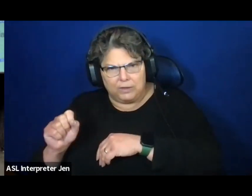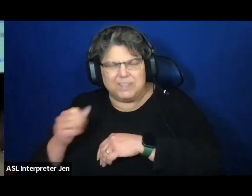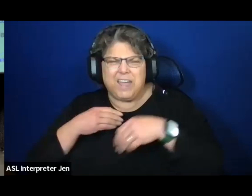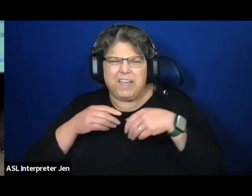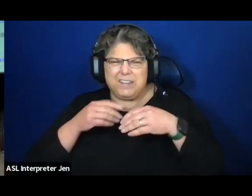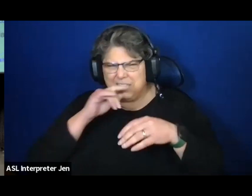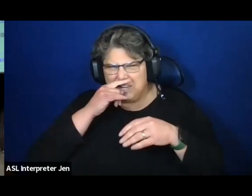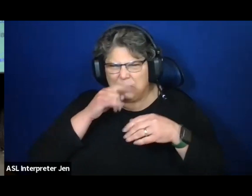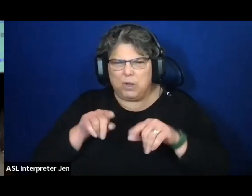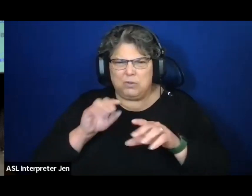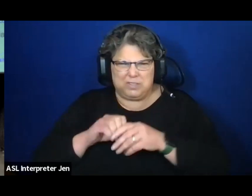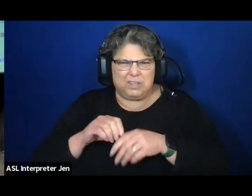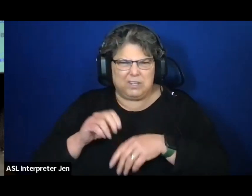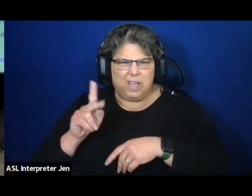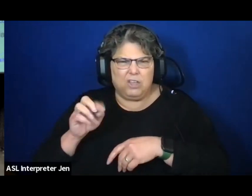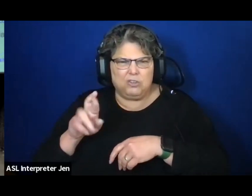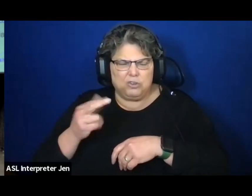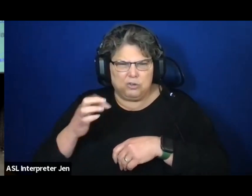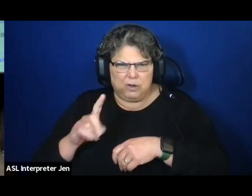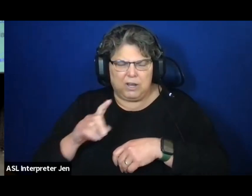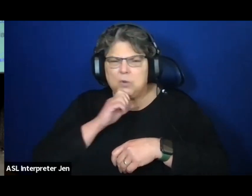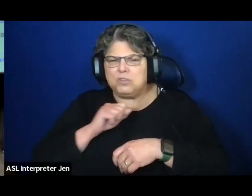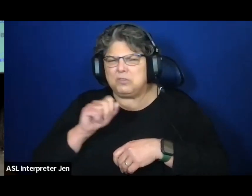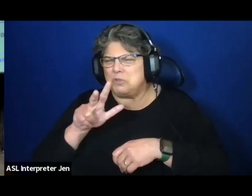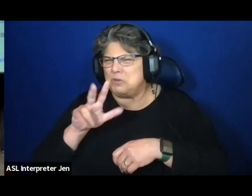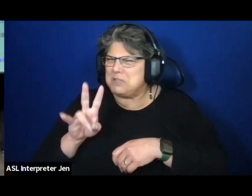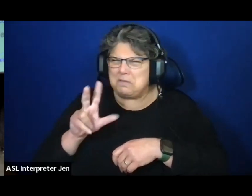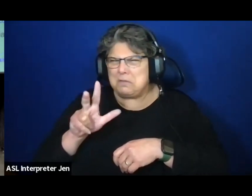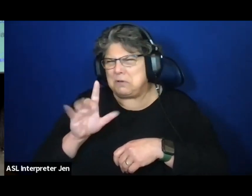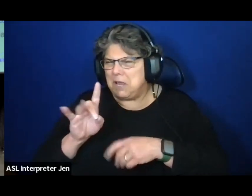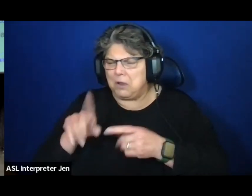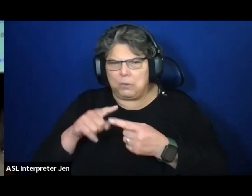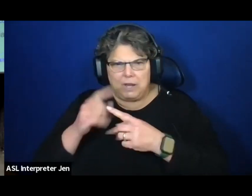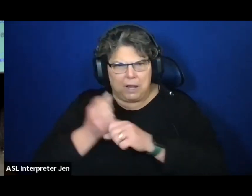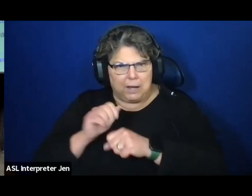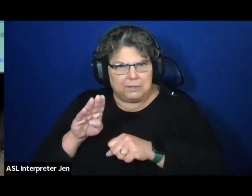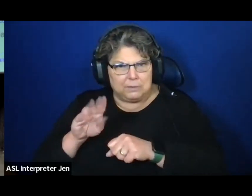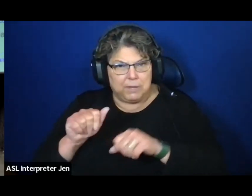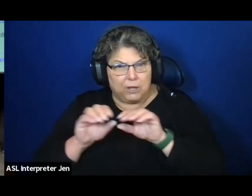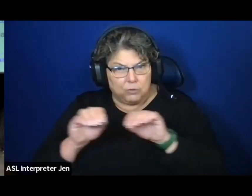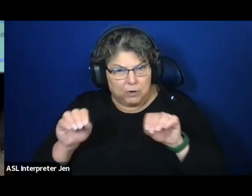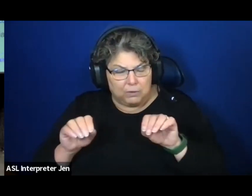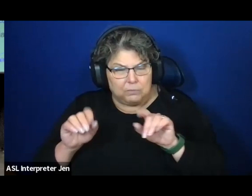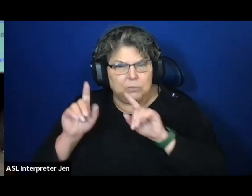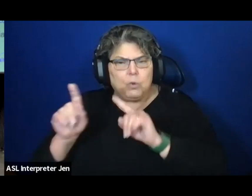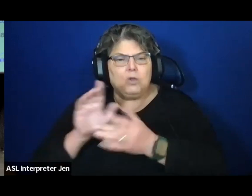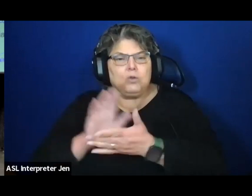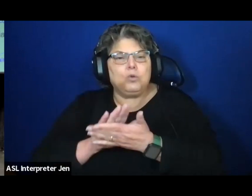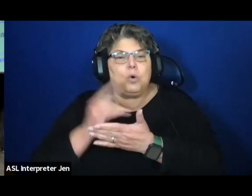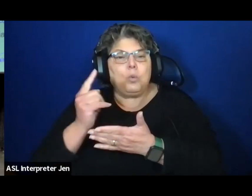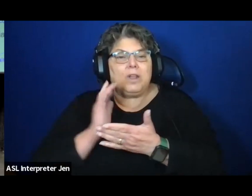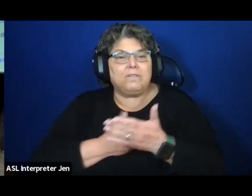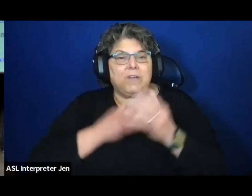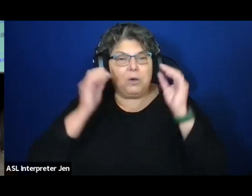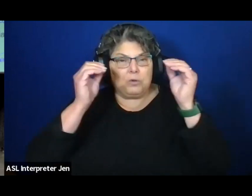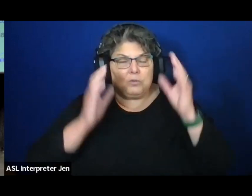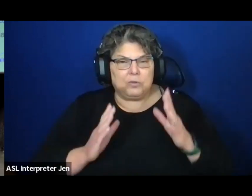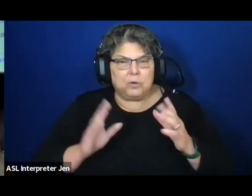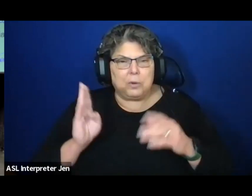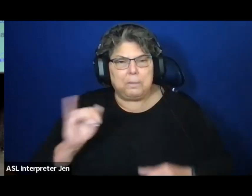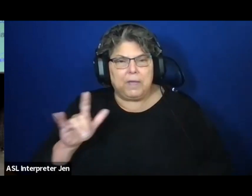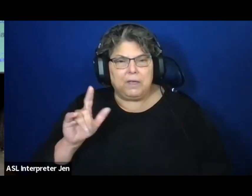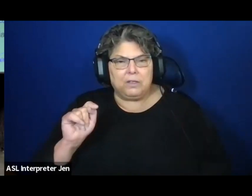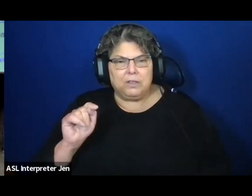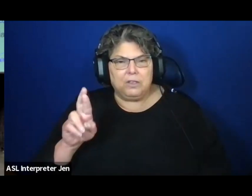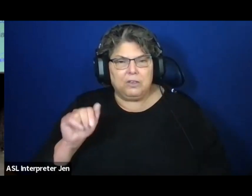He was in his 30s when he got his bachelor's degree, 37, 38. Okay? He went to school. One of our instructors, Bill Traverso, was his college mate